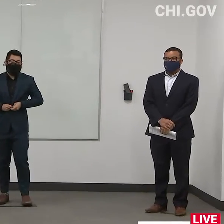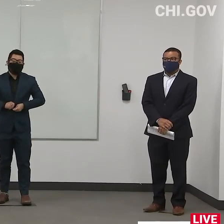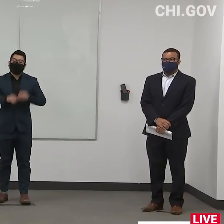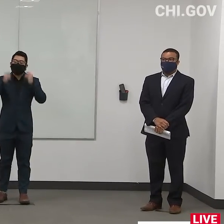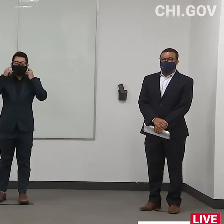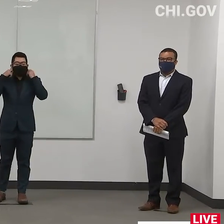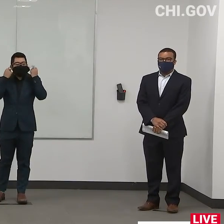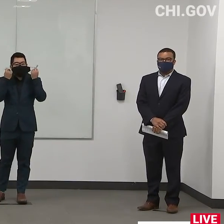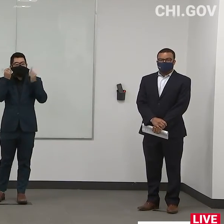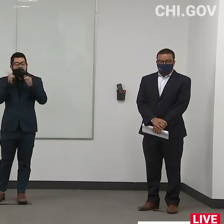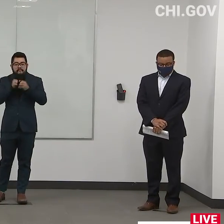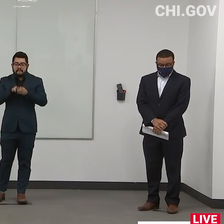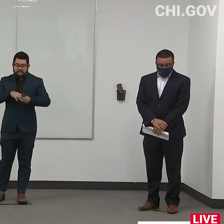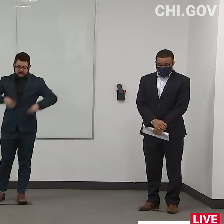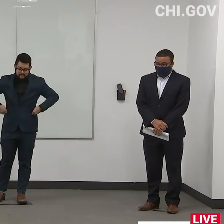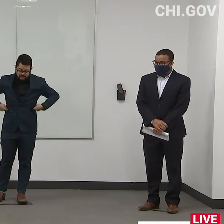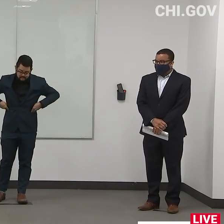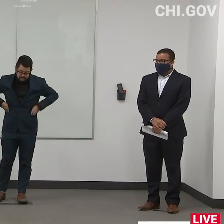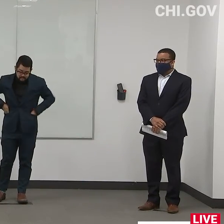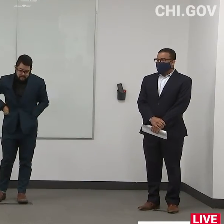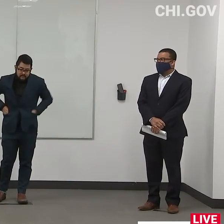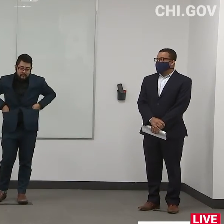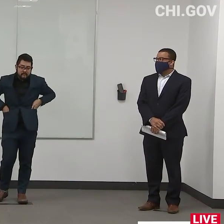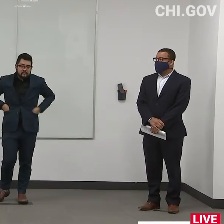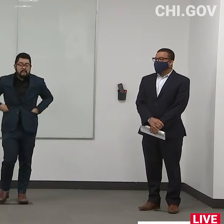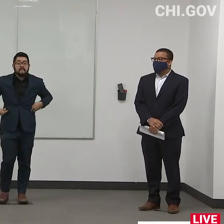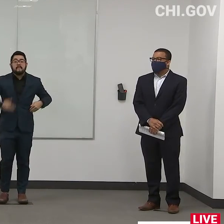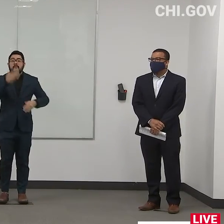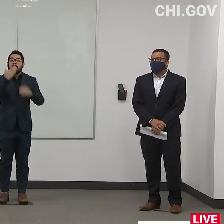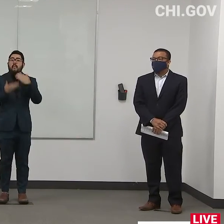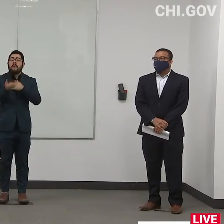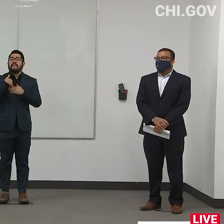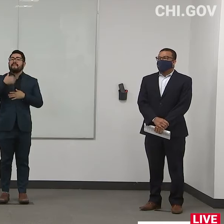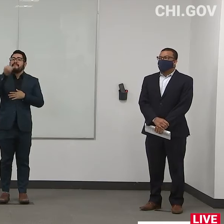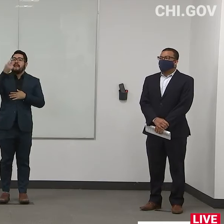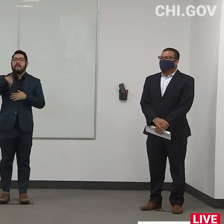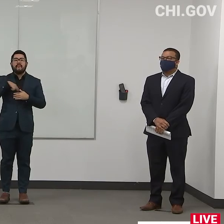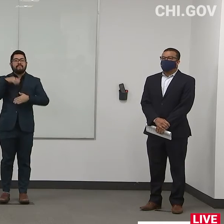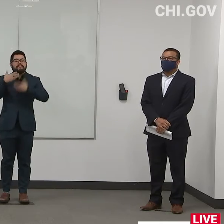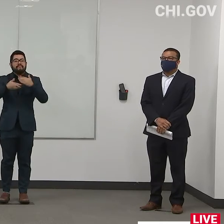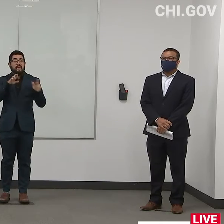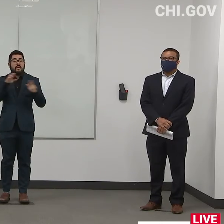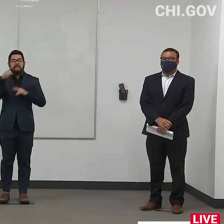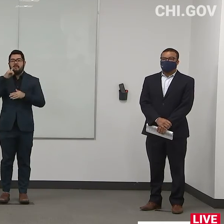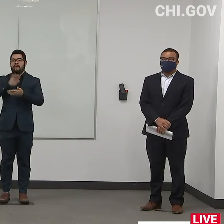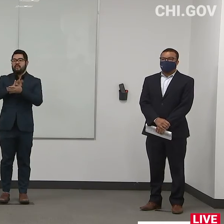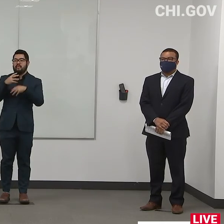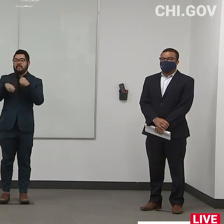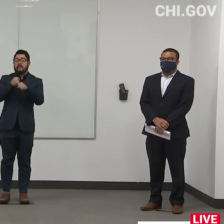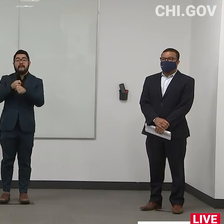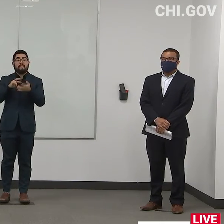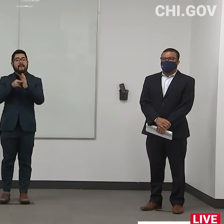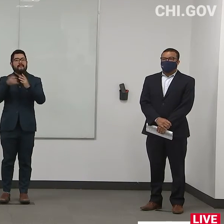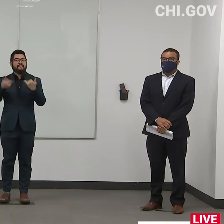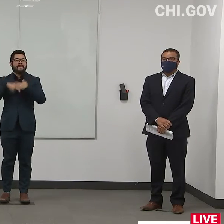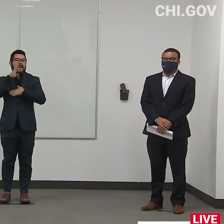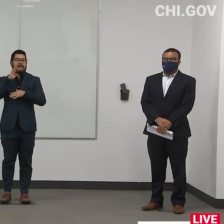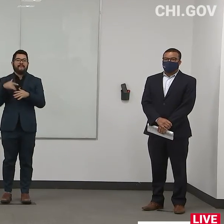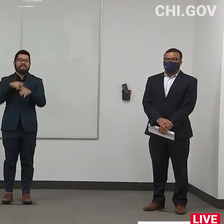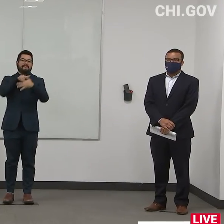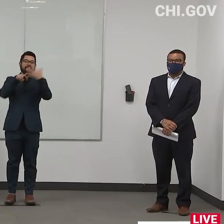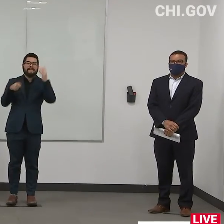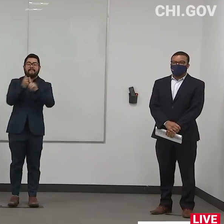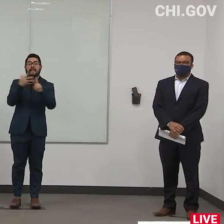Good morning, everyone. Good morning. As we prepare for the start of a school year unlike any other, it's great to kick off today with some exciting news about